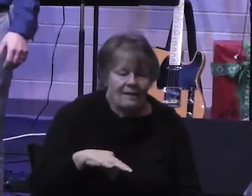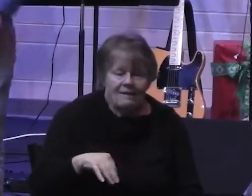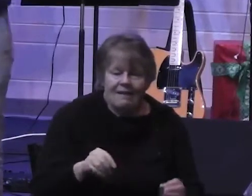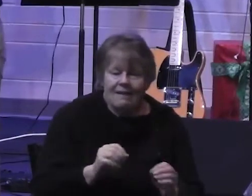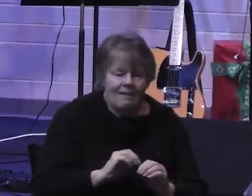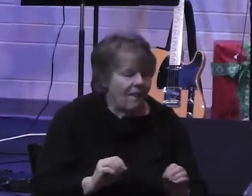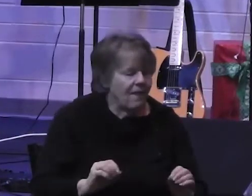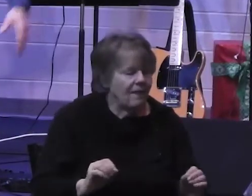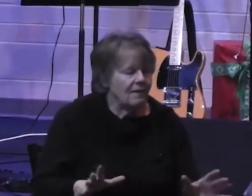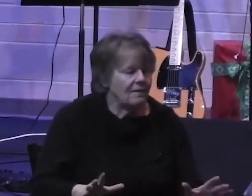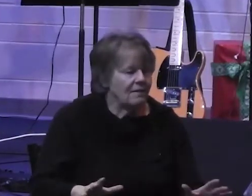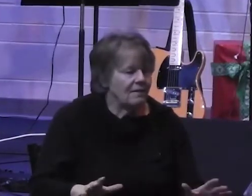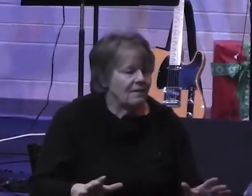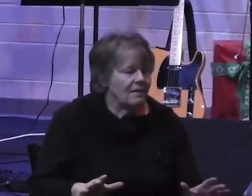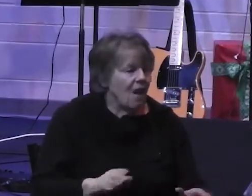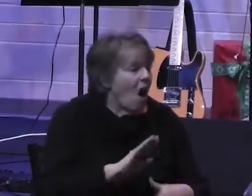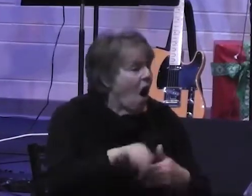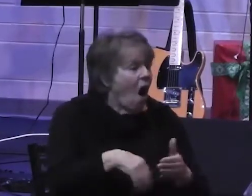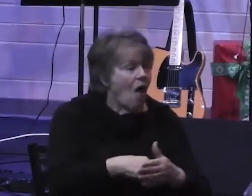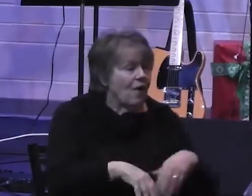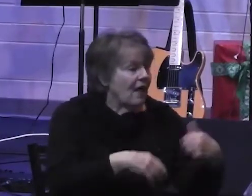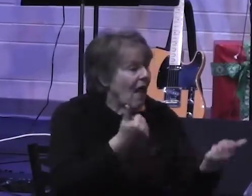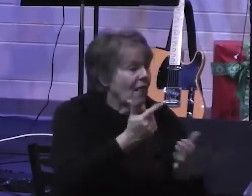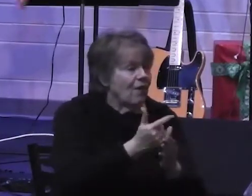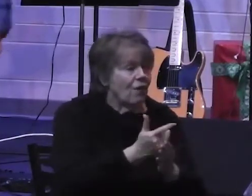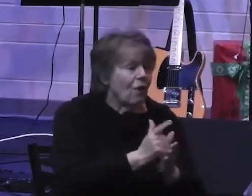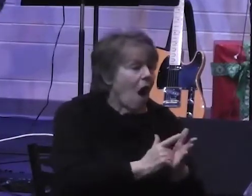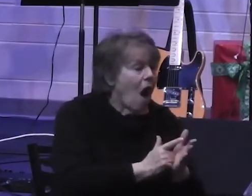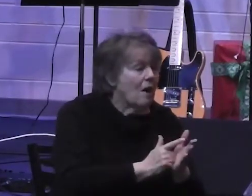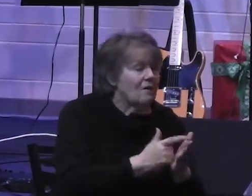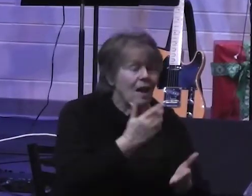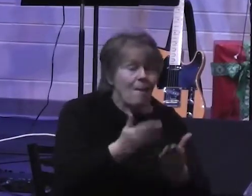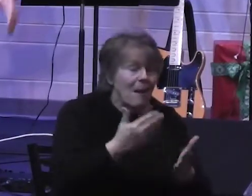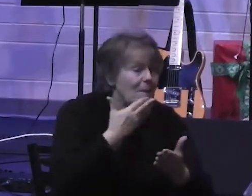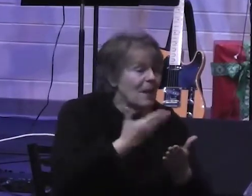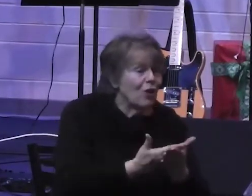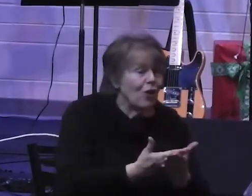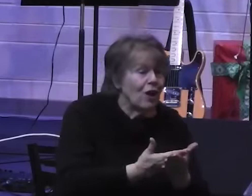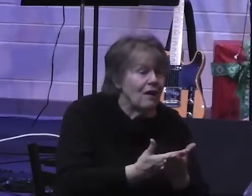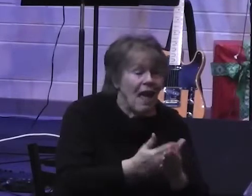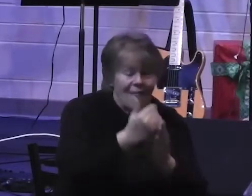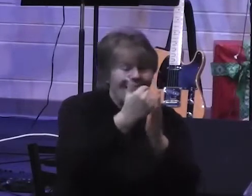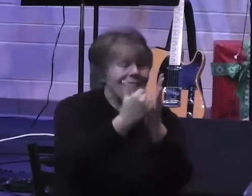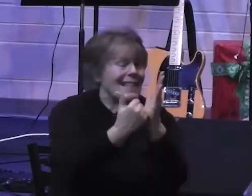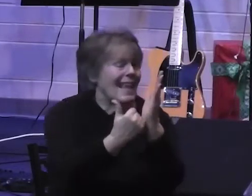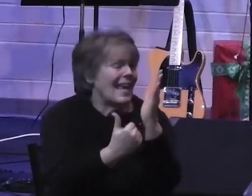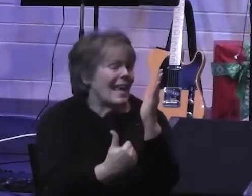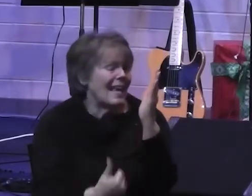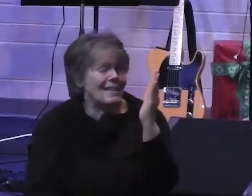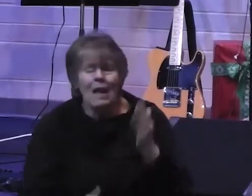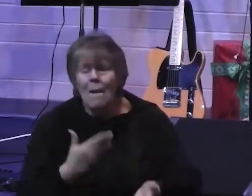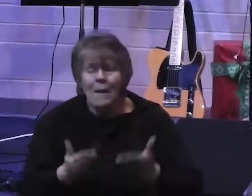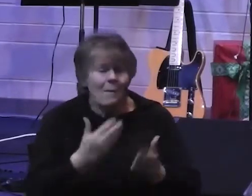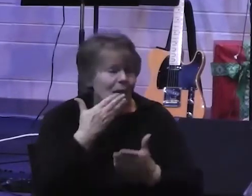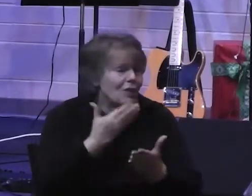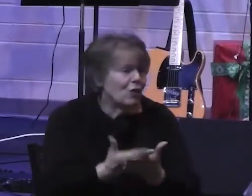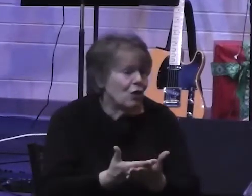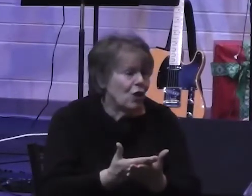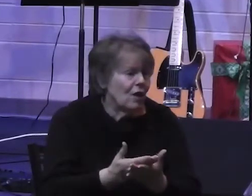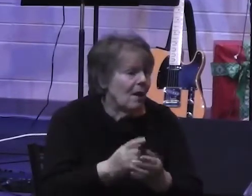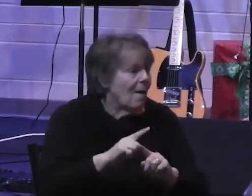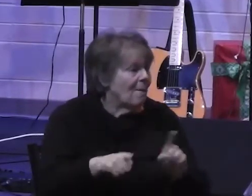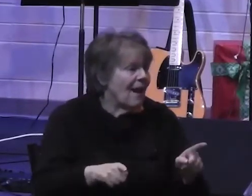just like Jesus, I don't care what it is. All those other laws might be good. All of these things on this list might be good. Everything we're standing for might be good. But if I